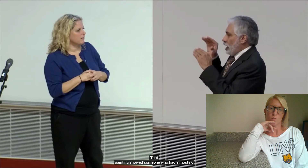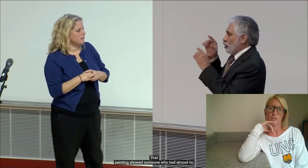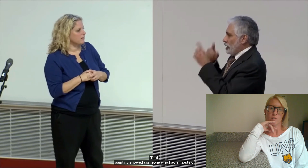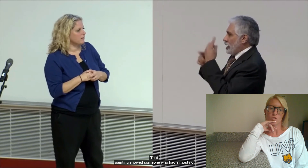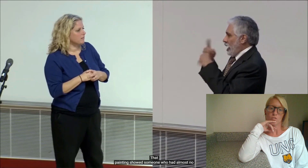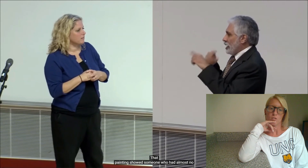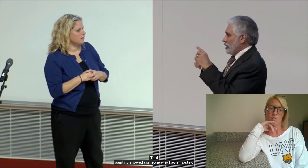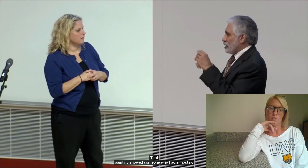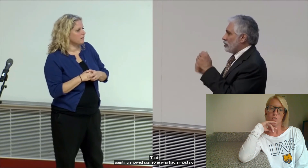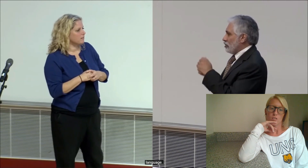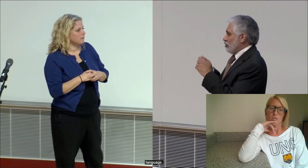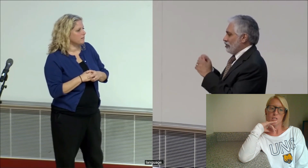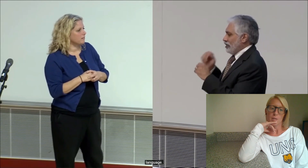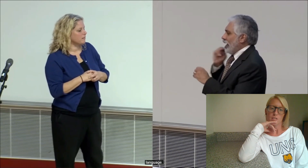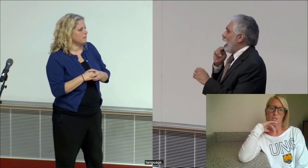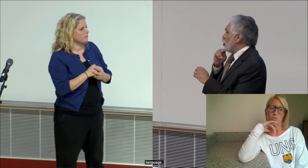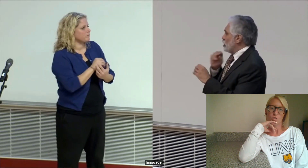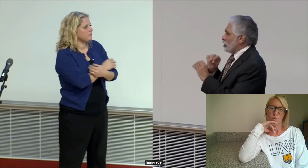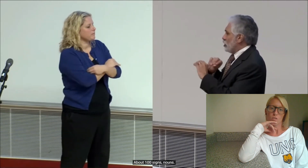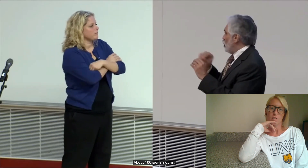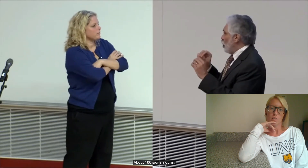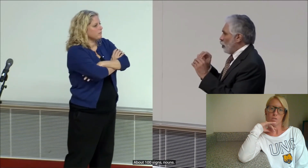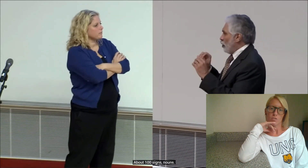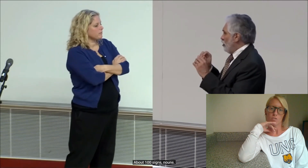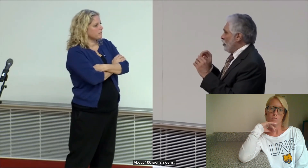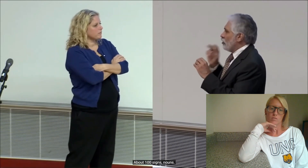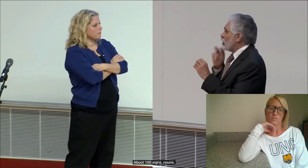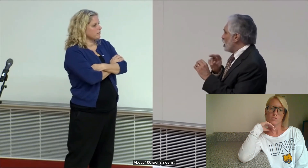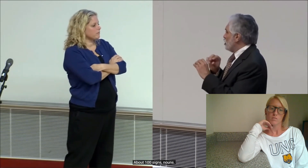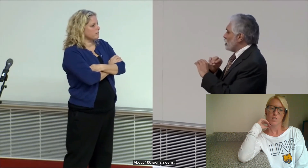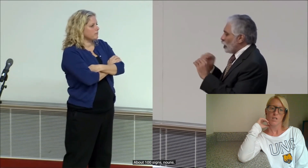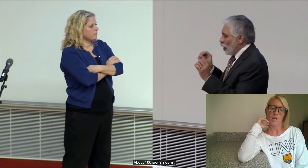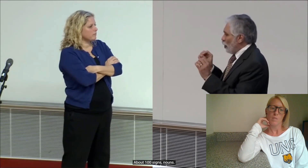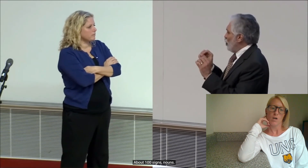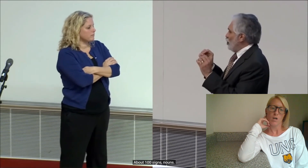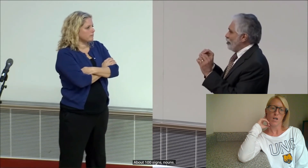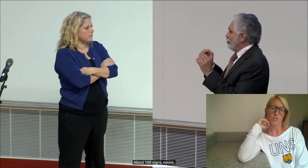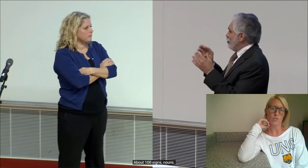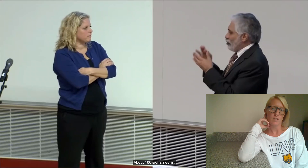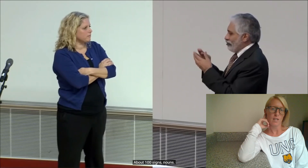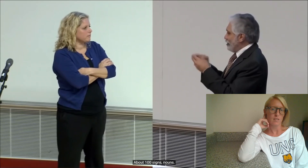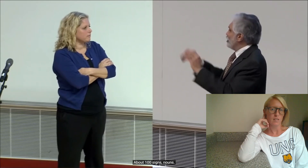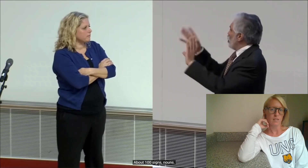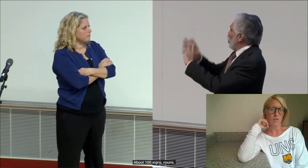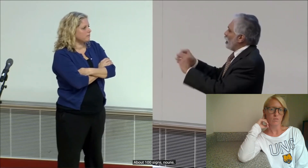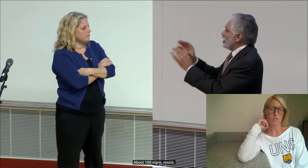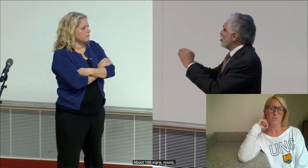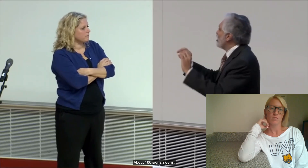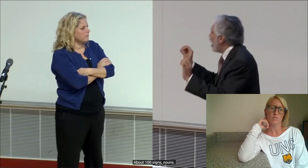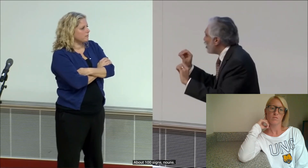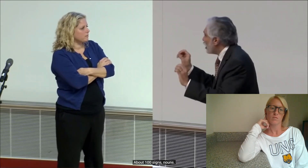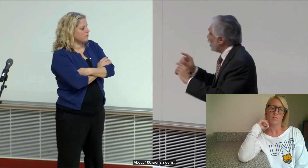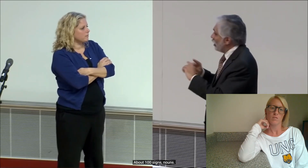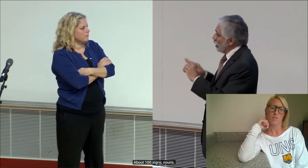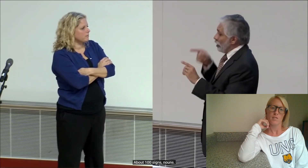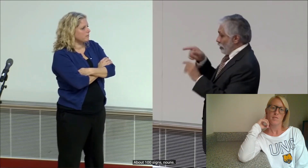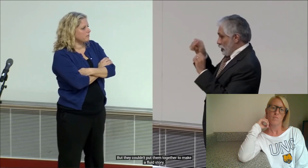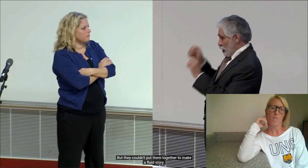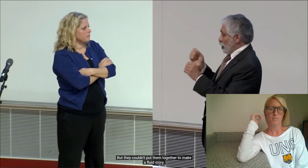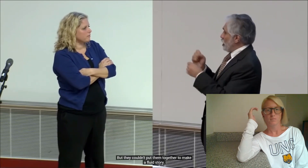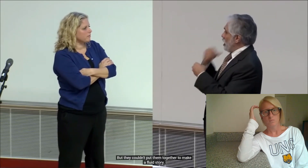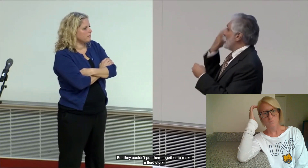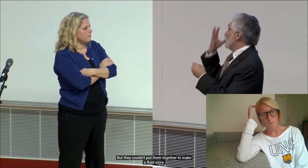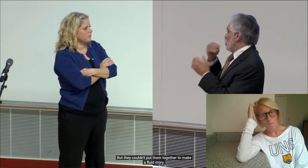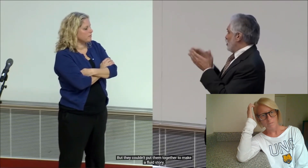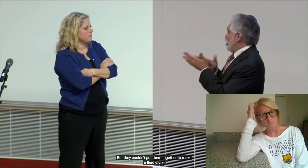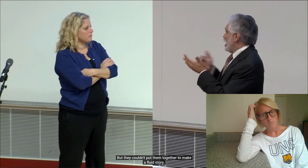woman had had no almost language. no language. The painting shows language. About About 100 signs, and nouns, but